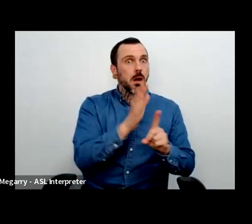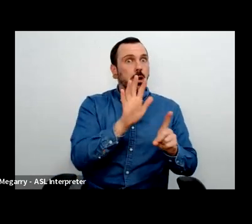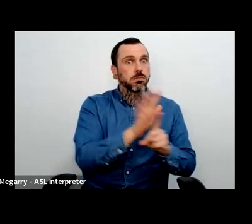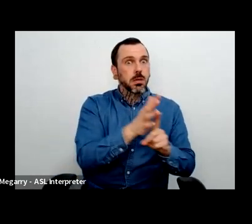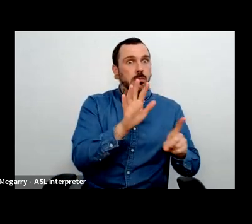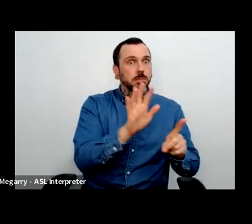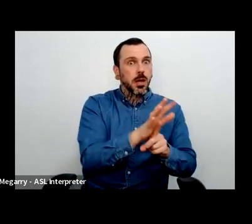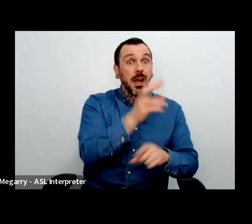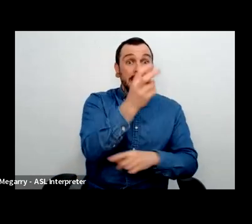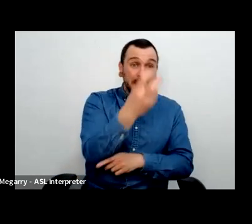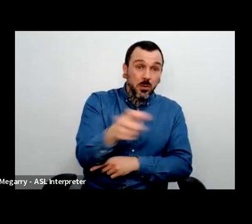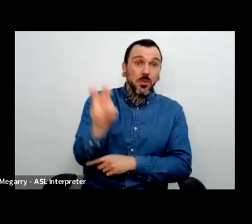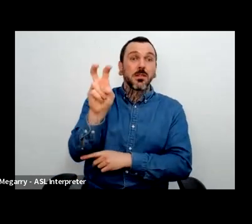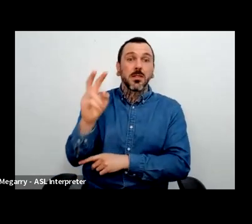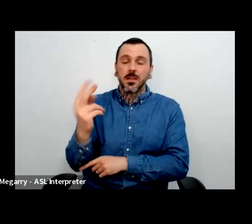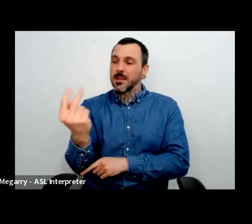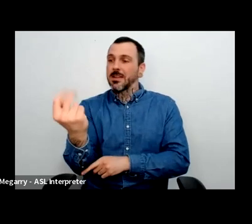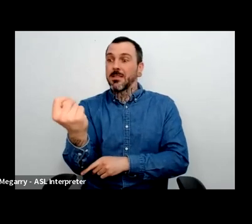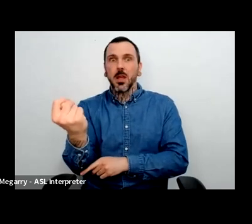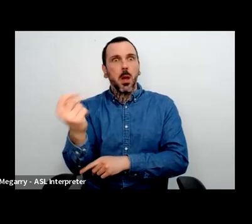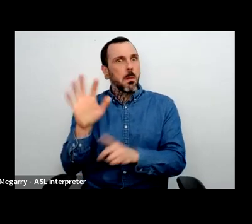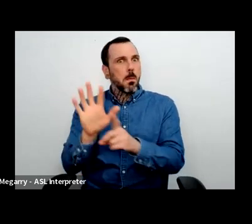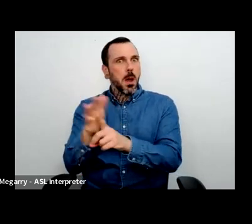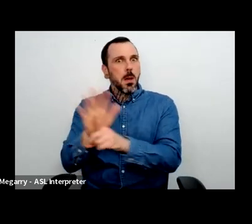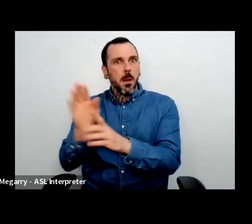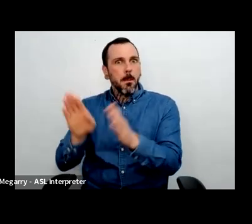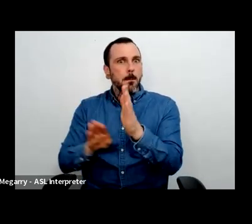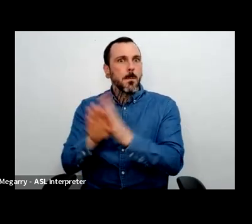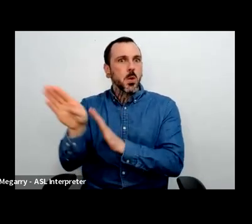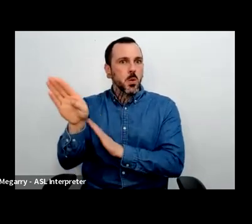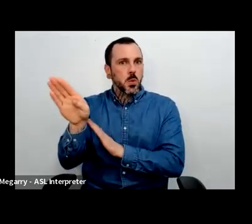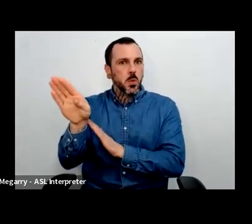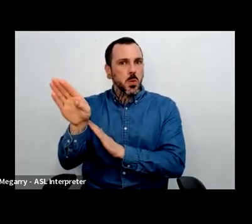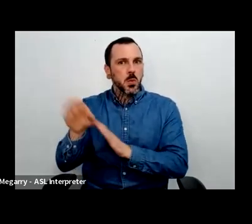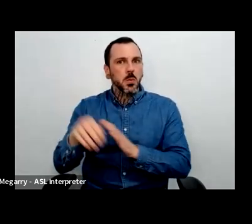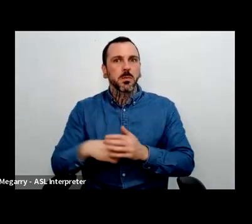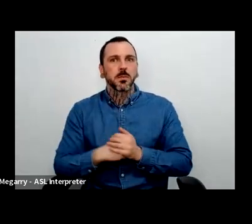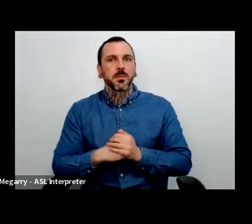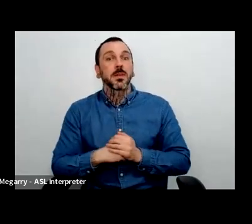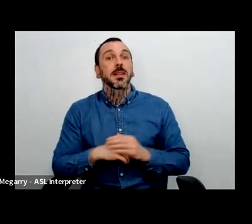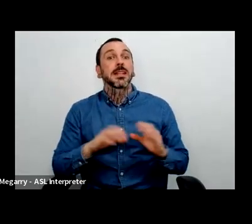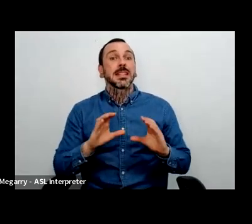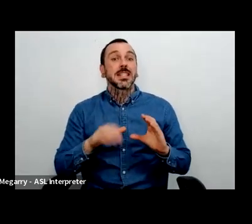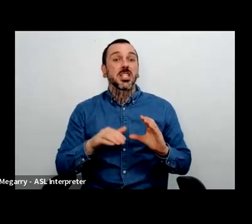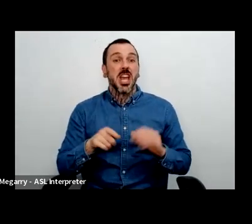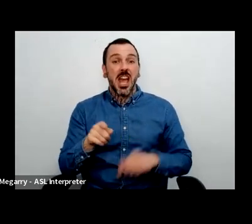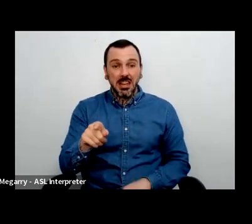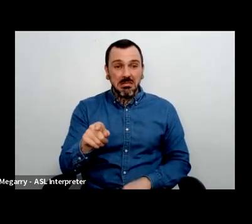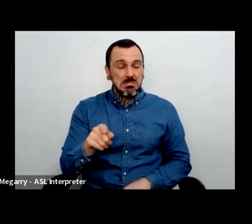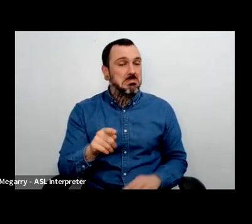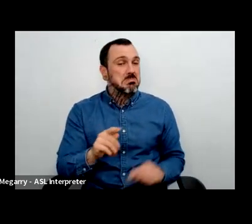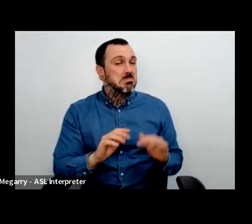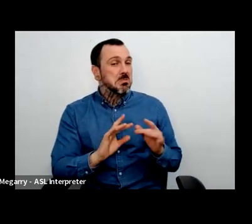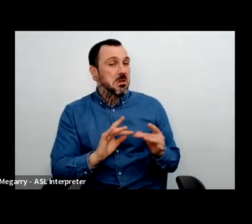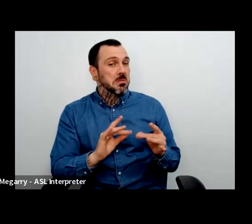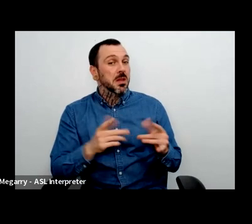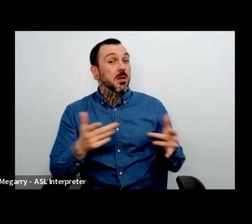and it became, I'd like to see, as some people are saying in the chat, I'd like to see more sort of interconnection